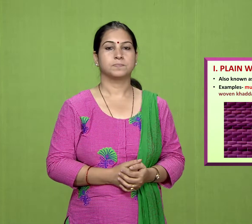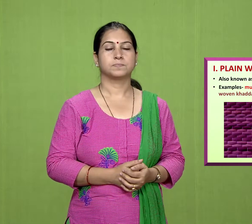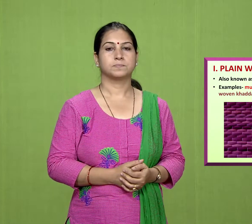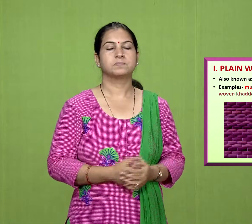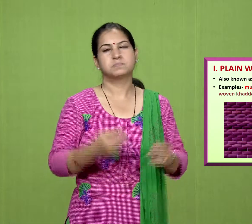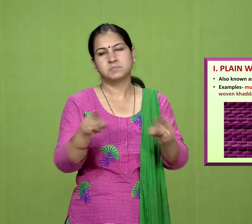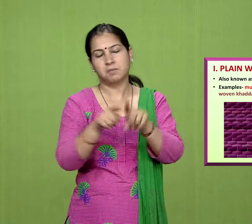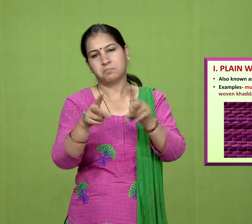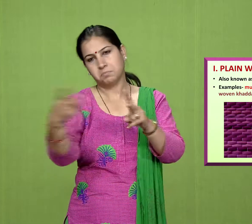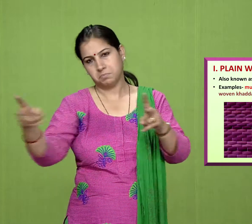etc.